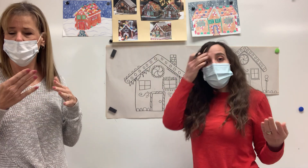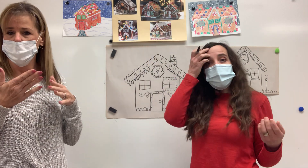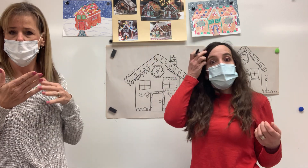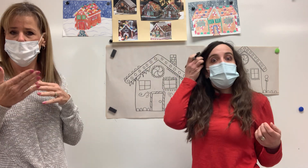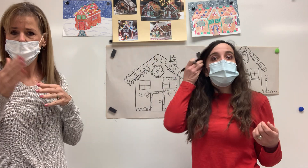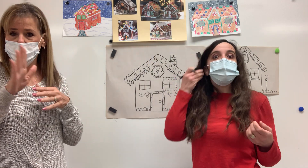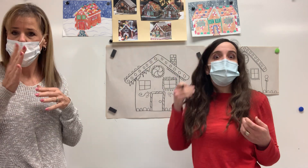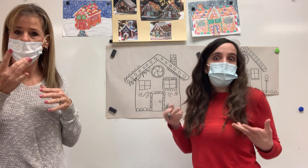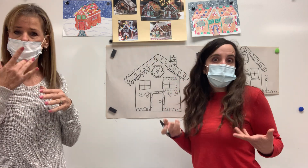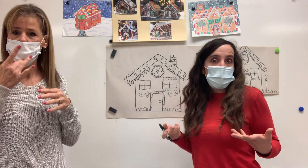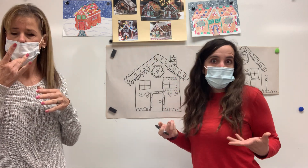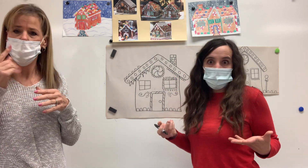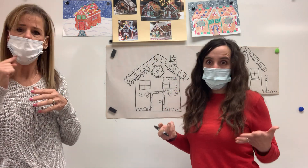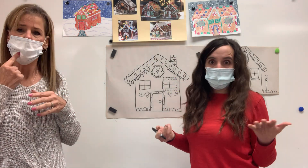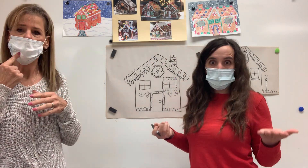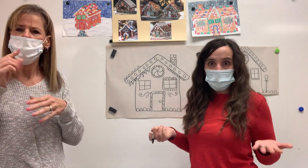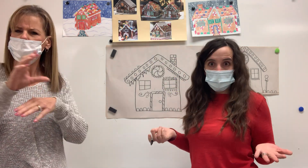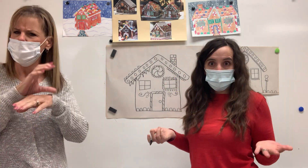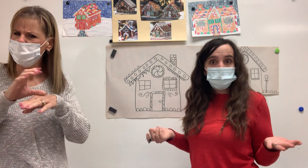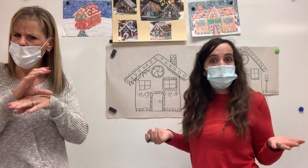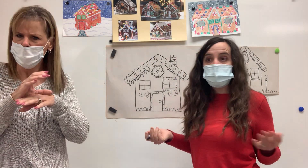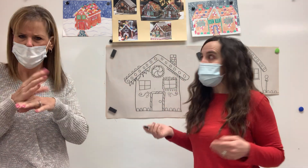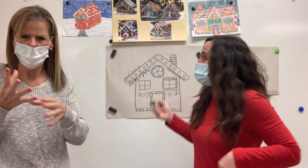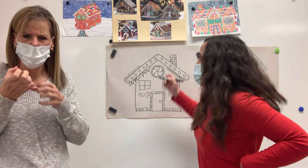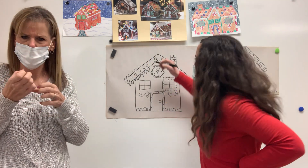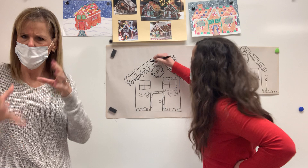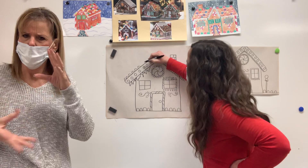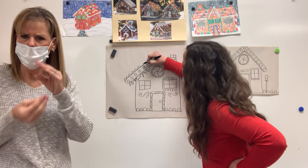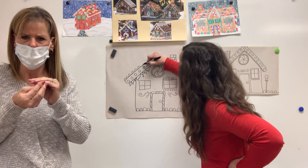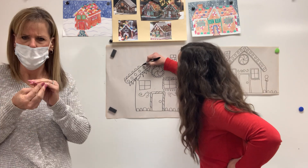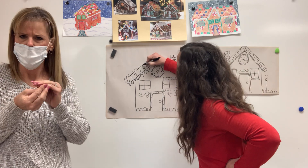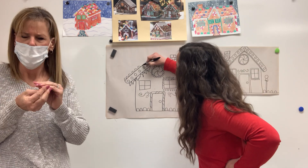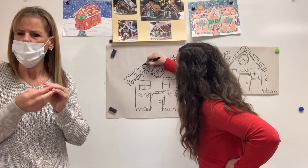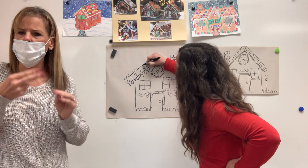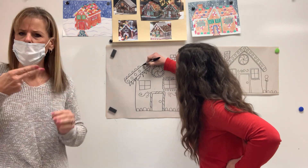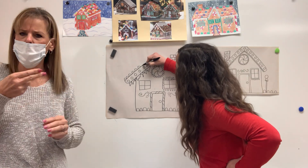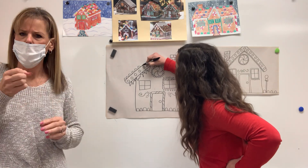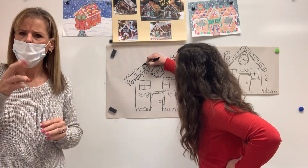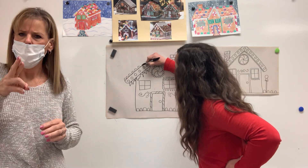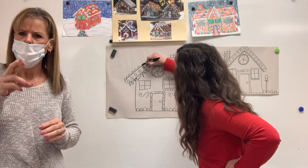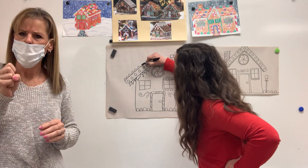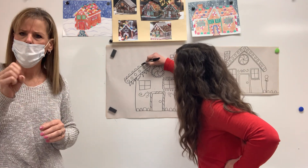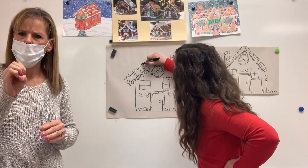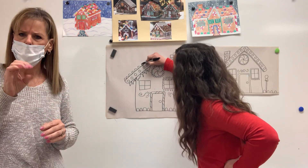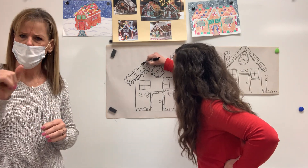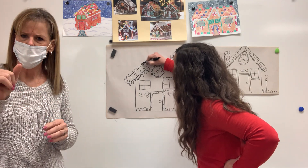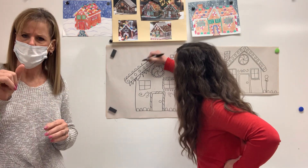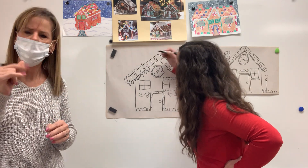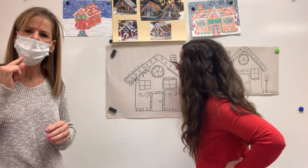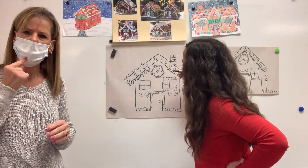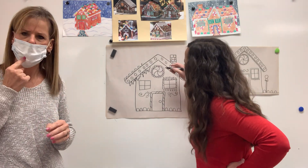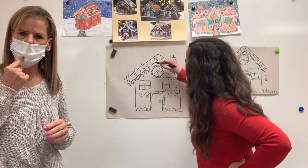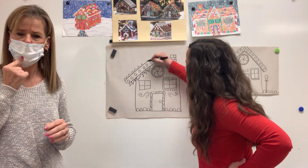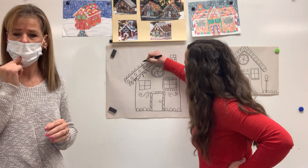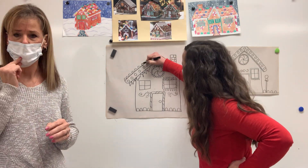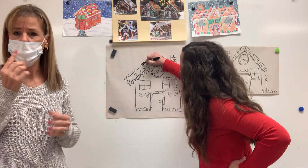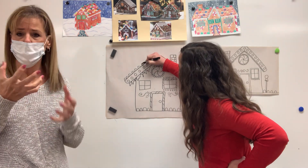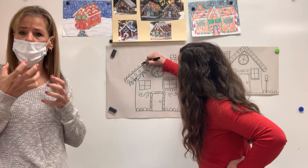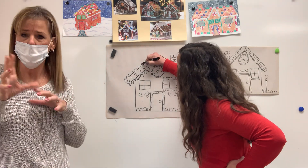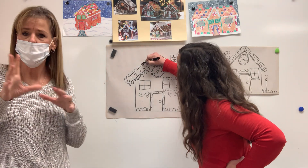favorite candy is more chocolate. Maybe you want to add Hershey's Kisses to yours. If you wanted to do that, I could make a curved line that comes in, and then it has that